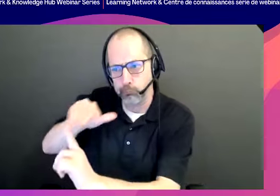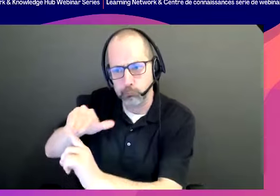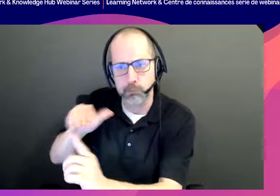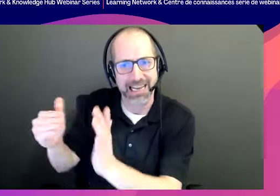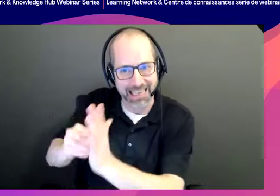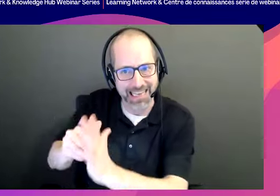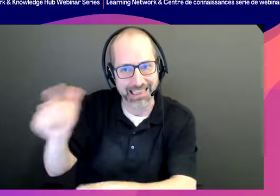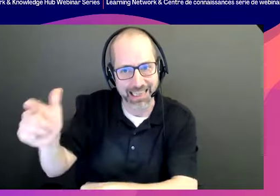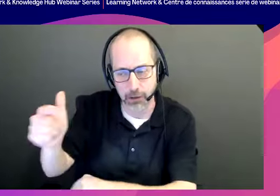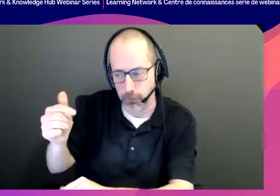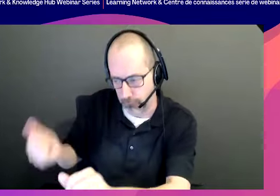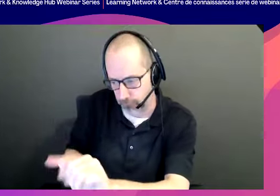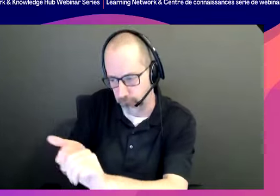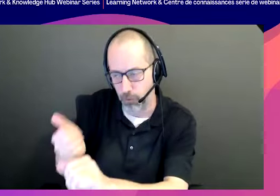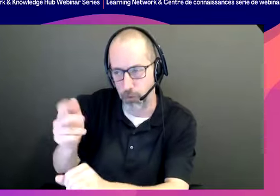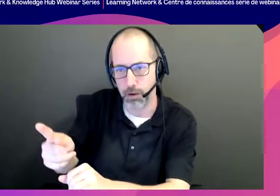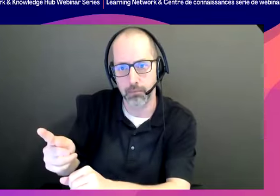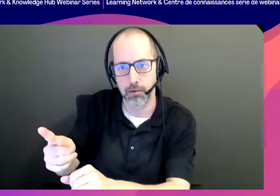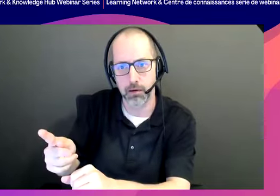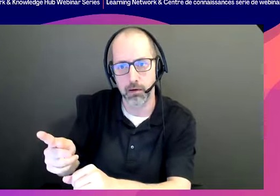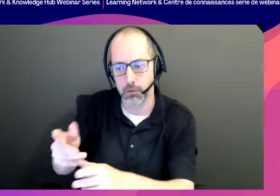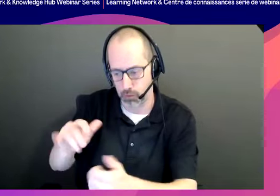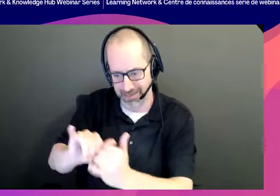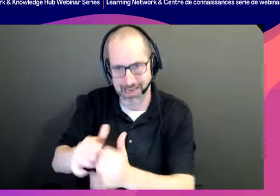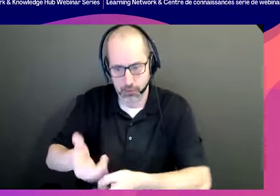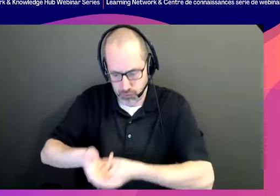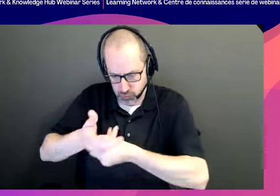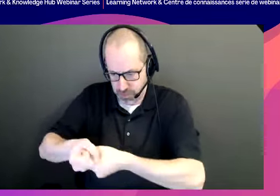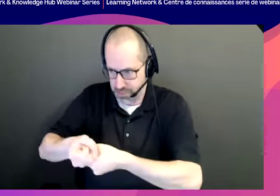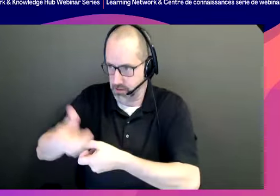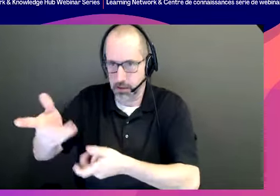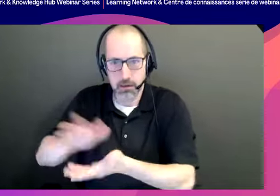to build trust by being honest with her and transparent.